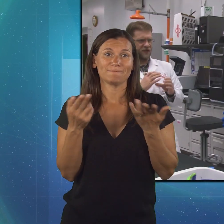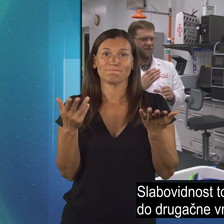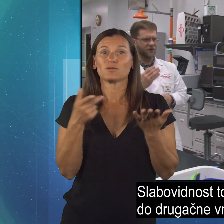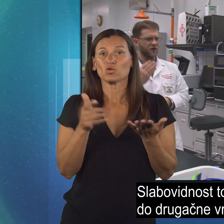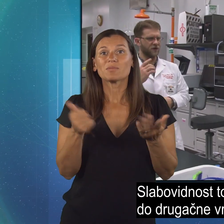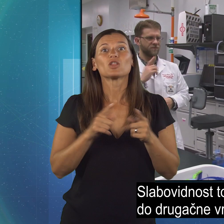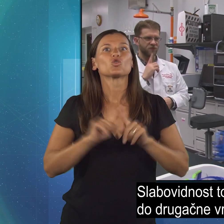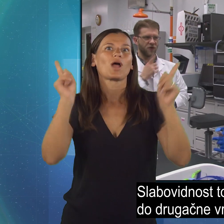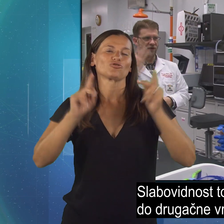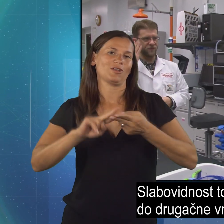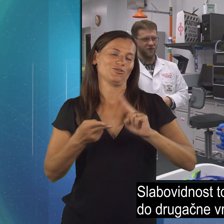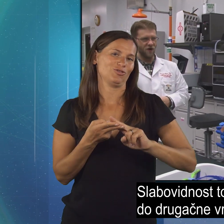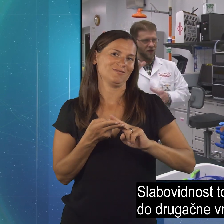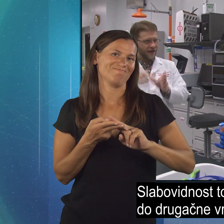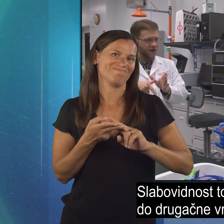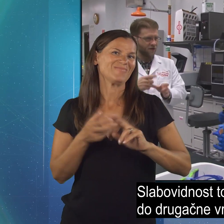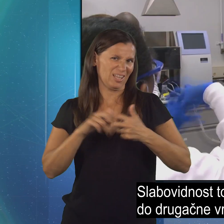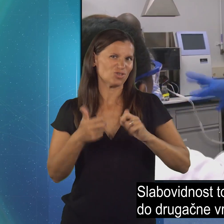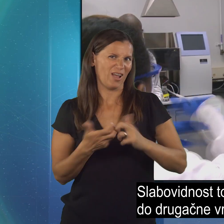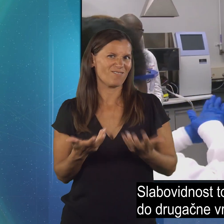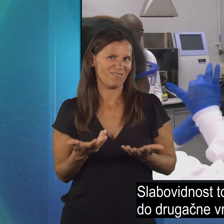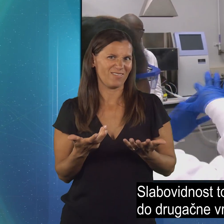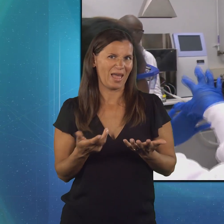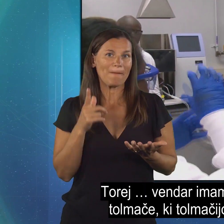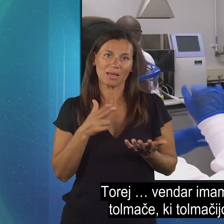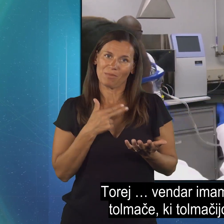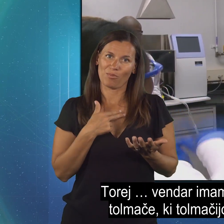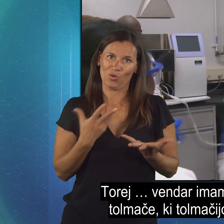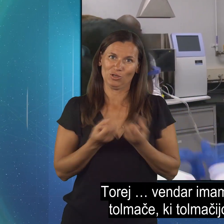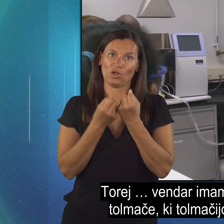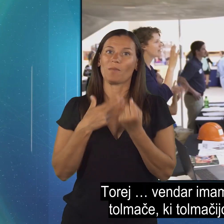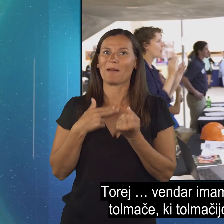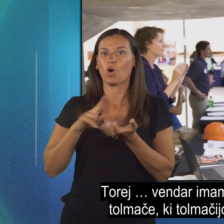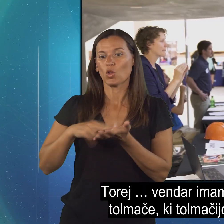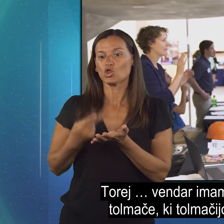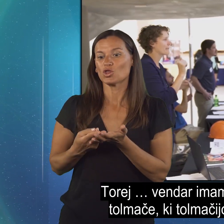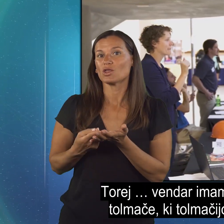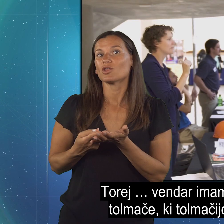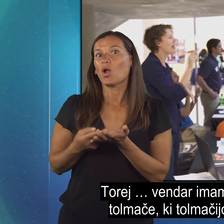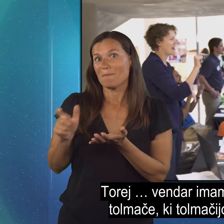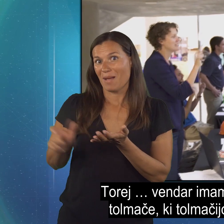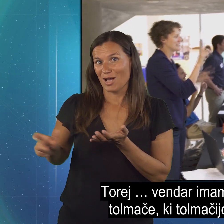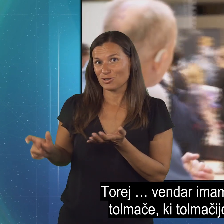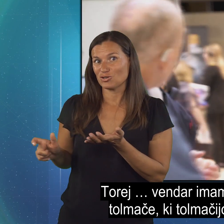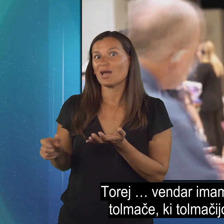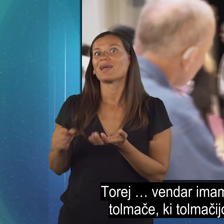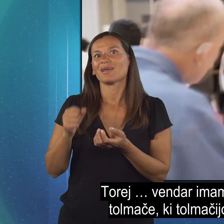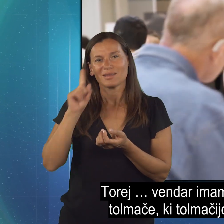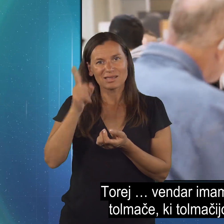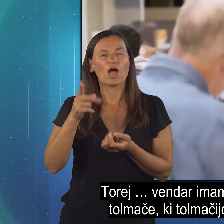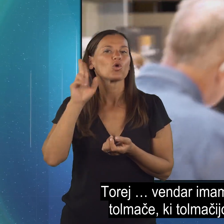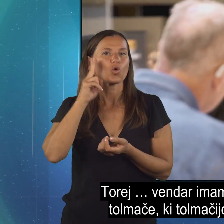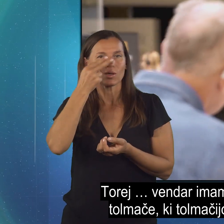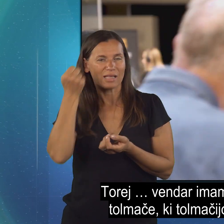And so visual impairment creates a different type of problem. But we have a solution. We have interpreters who